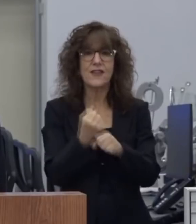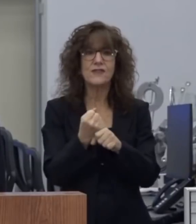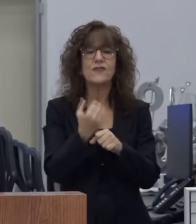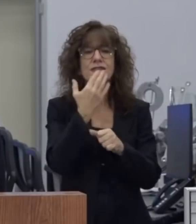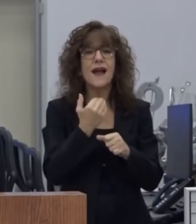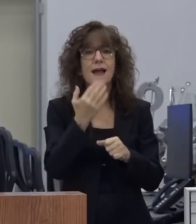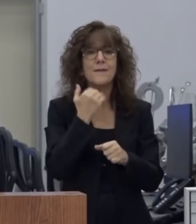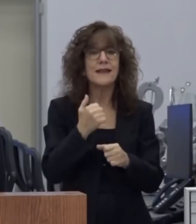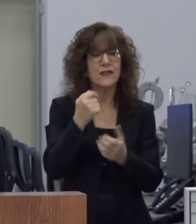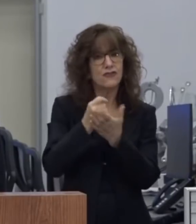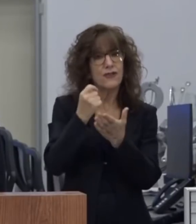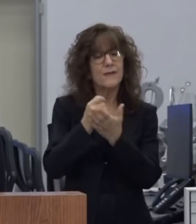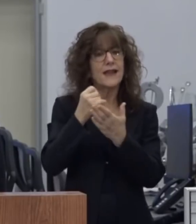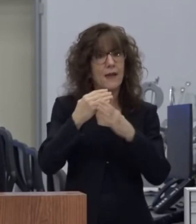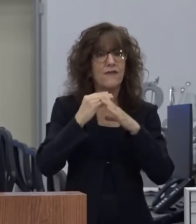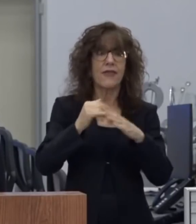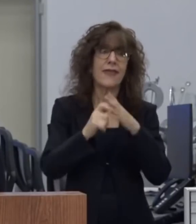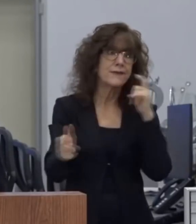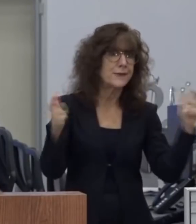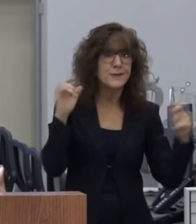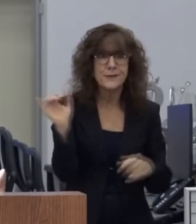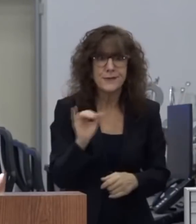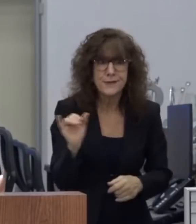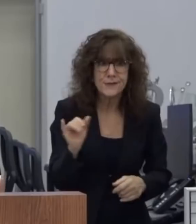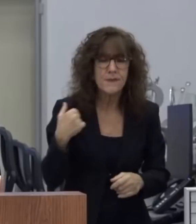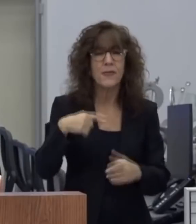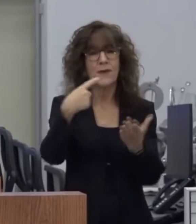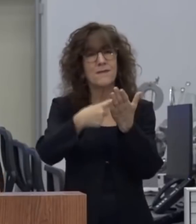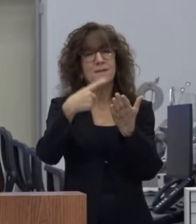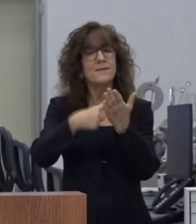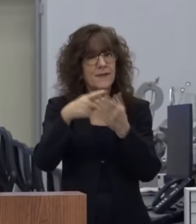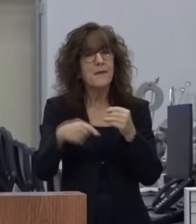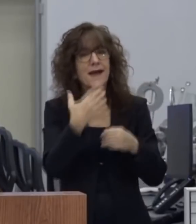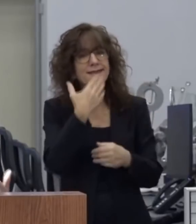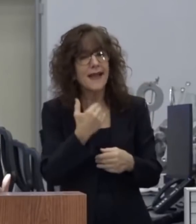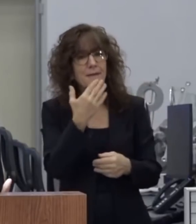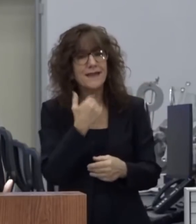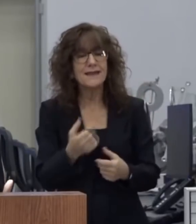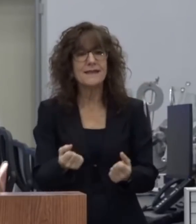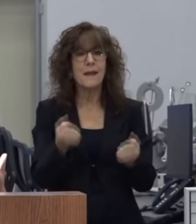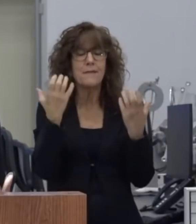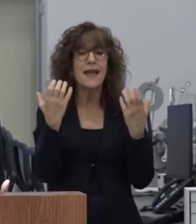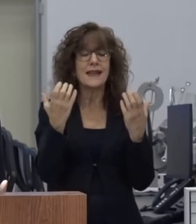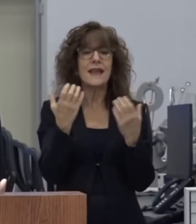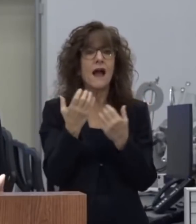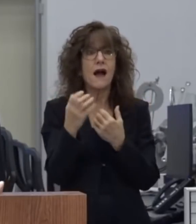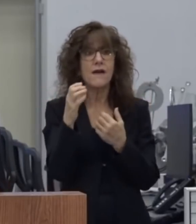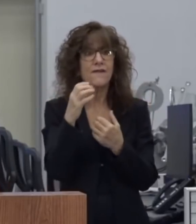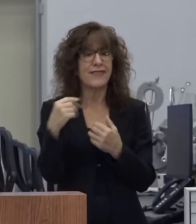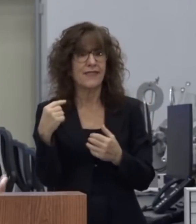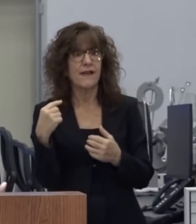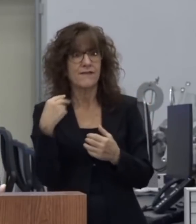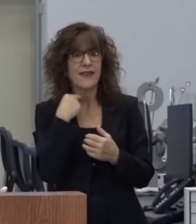treatment and prevention. This is huge. We have talked about diabetes and many of the comorbidities, which we know